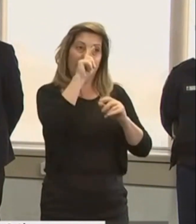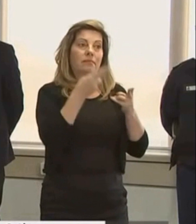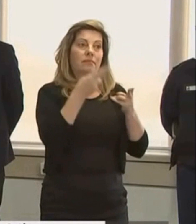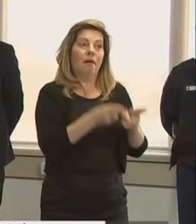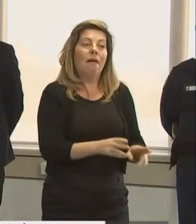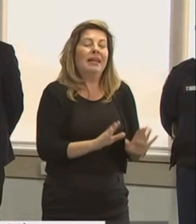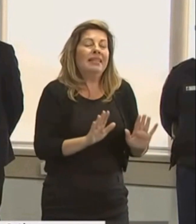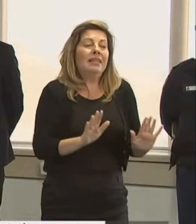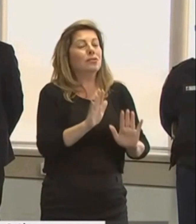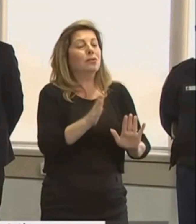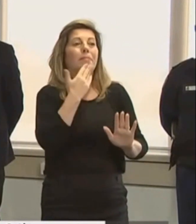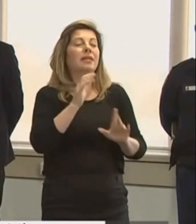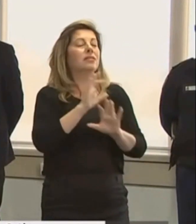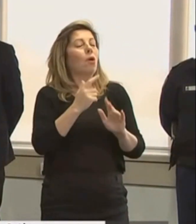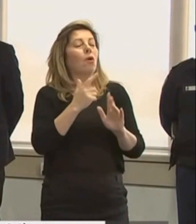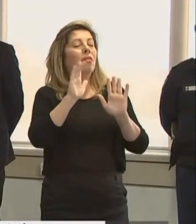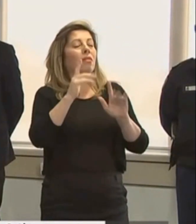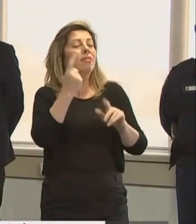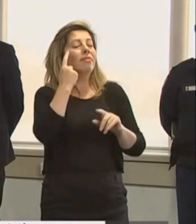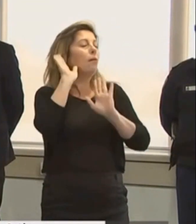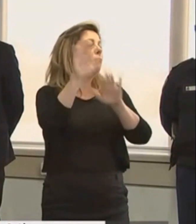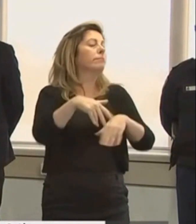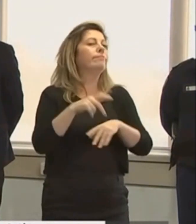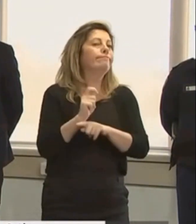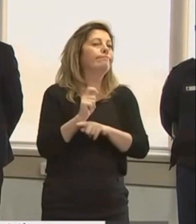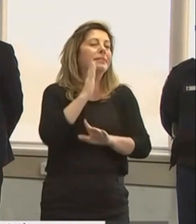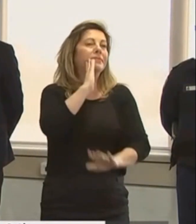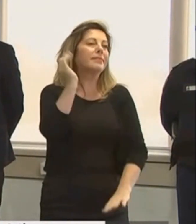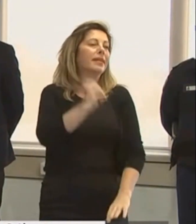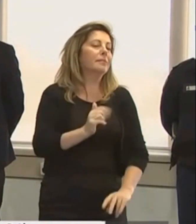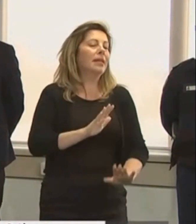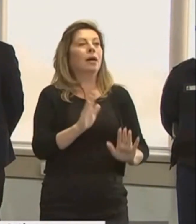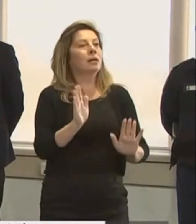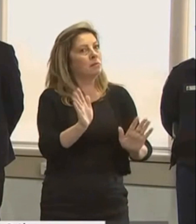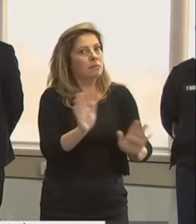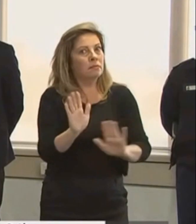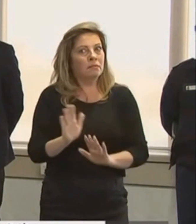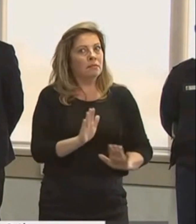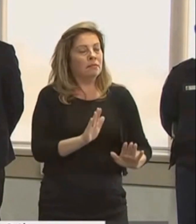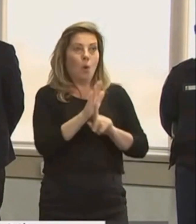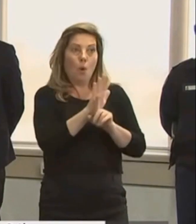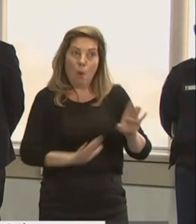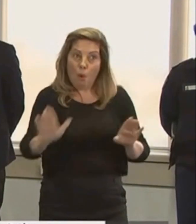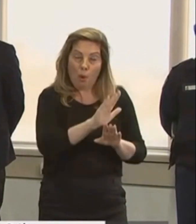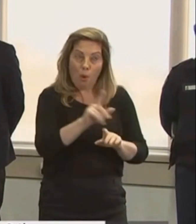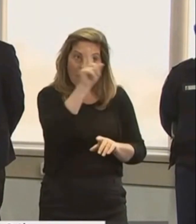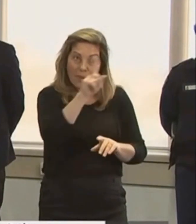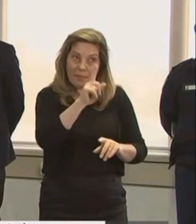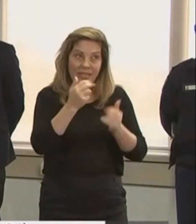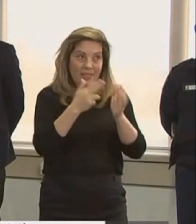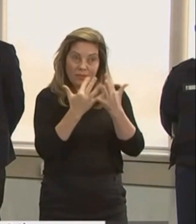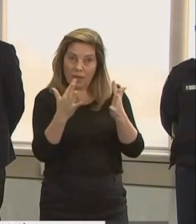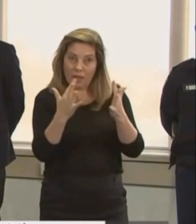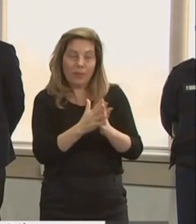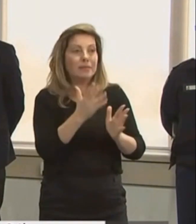We know that we've had people die from it and people become very ill. So no room for complacency, and continue the